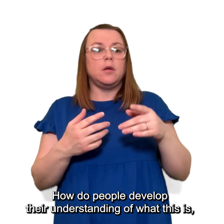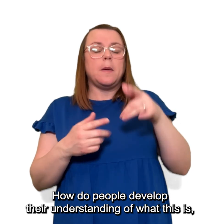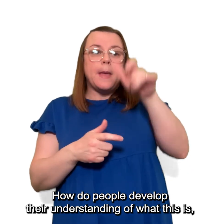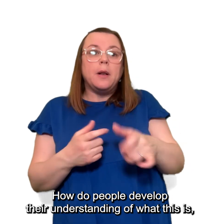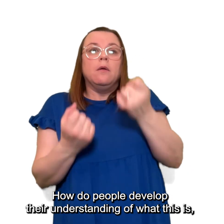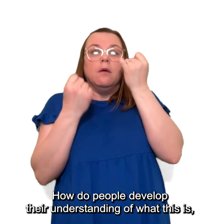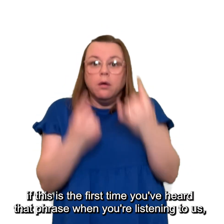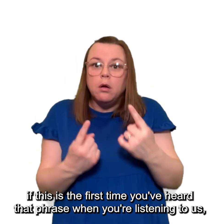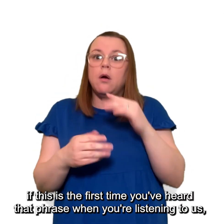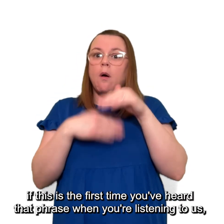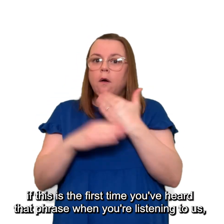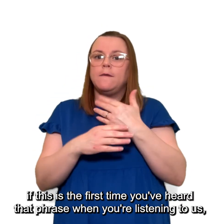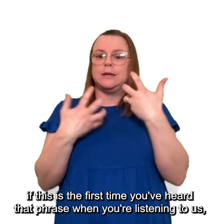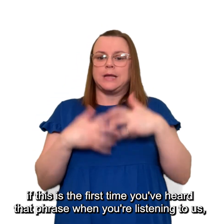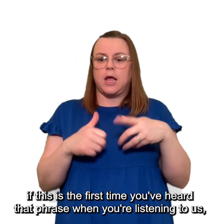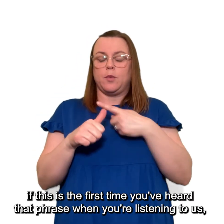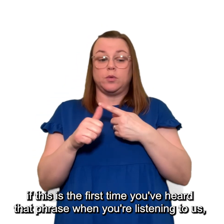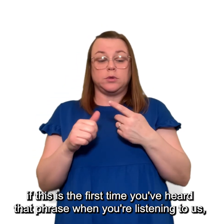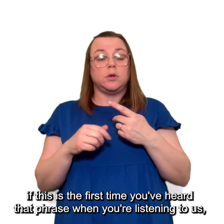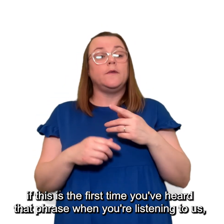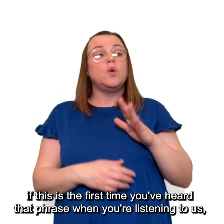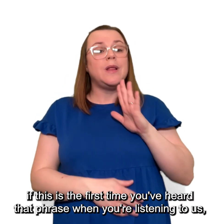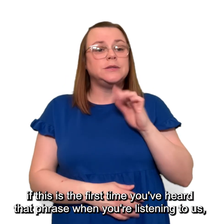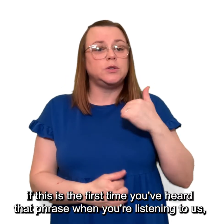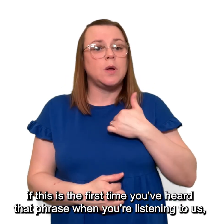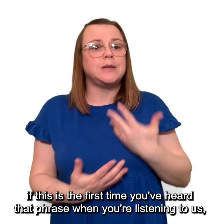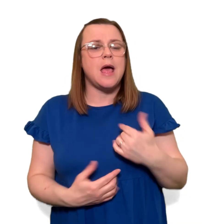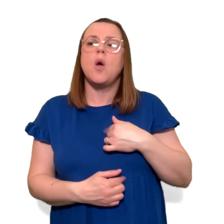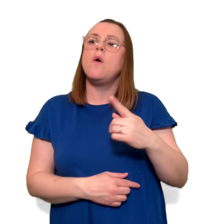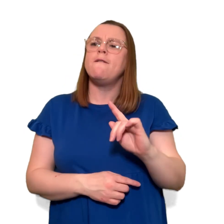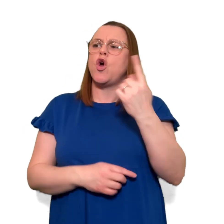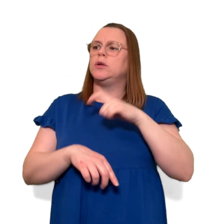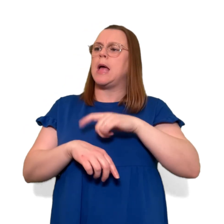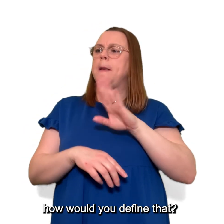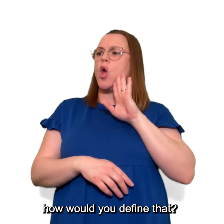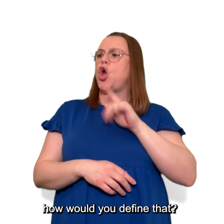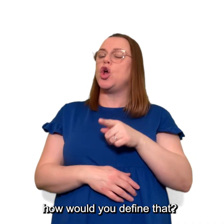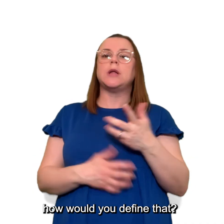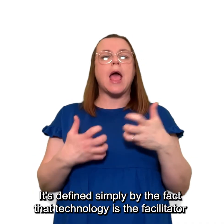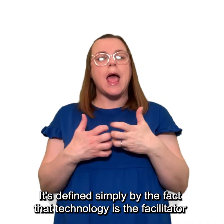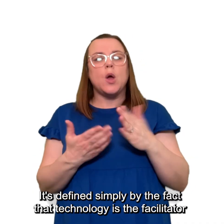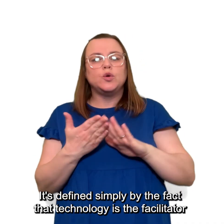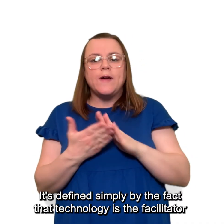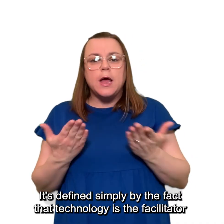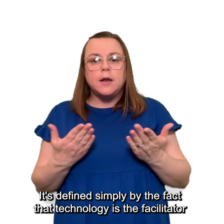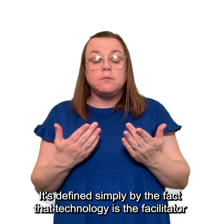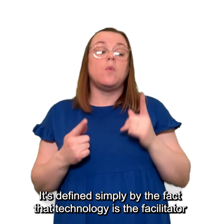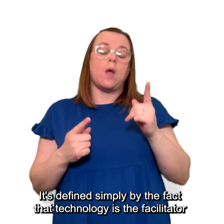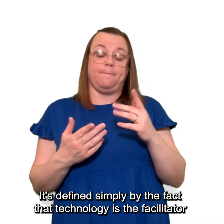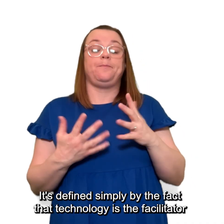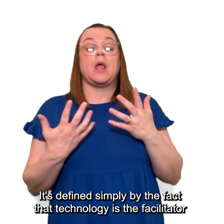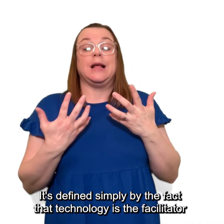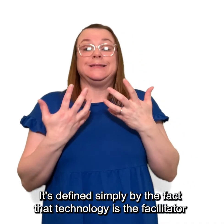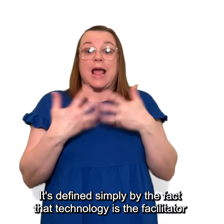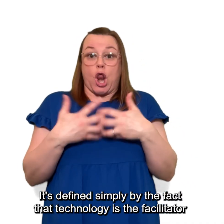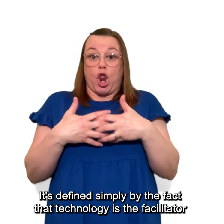their understanding of what this is? If this is the first time you've heard that phrase when you're listening to us, how would you define that? It's defined simply by the